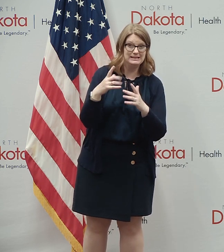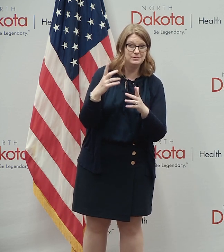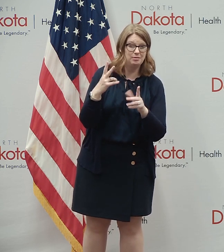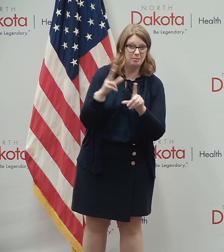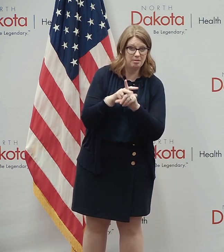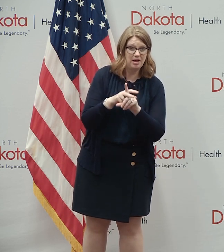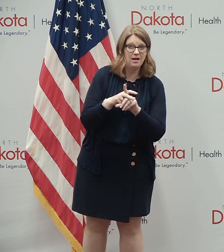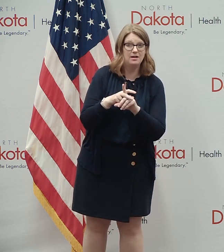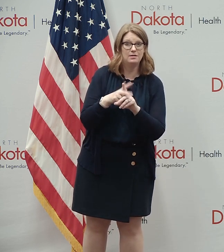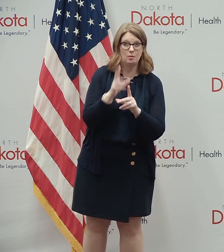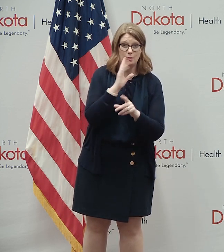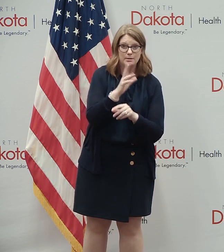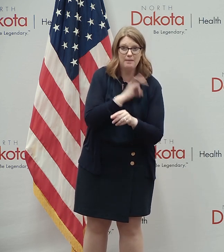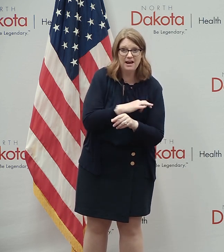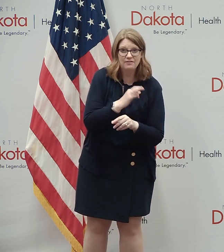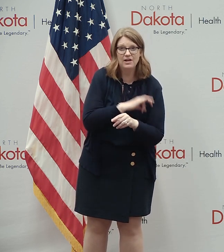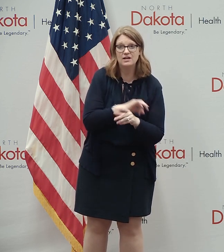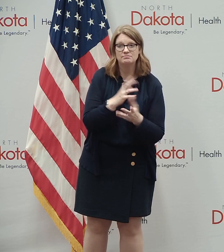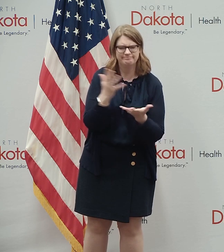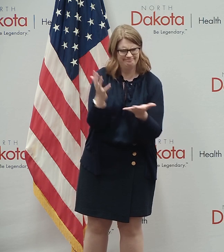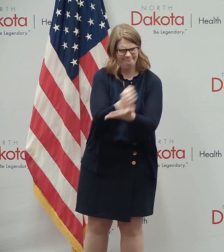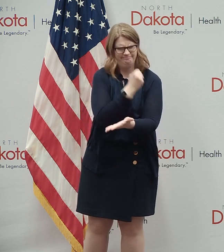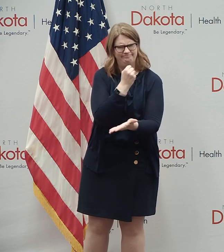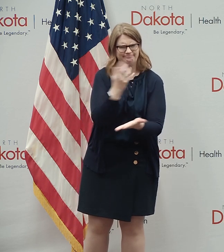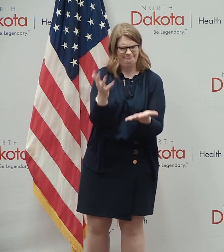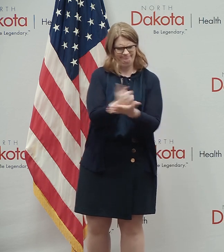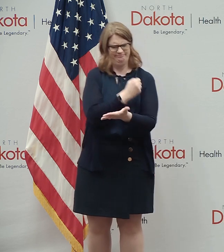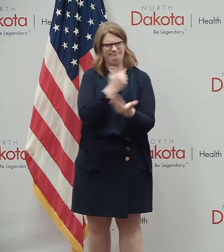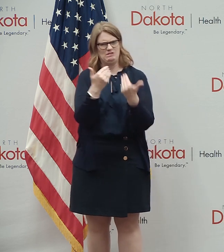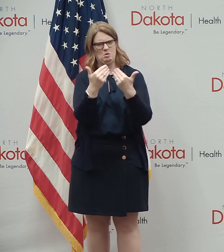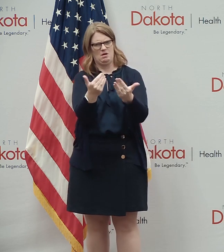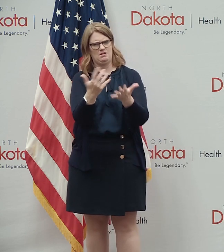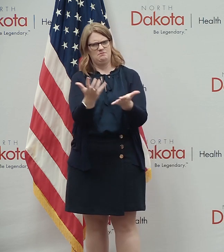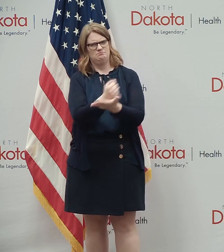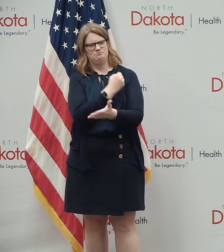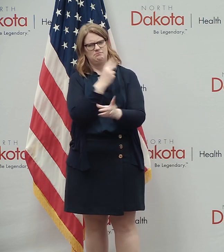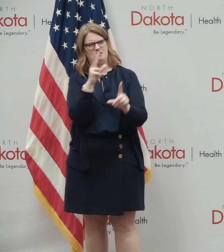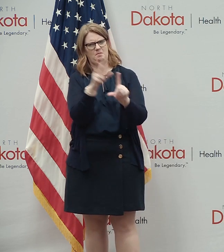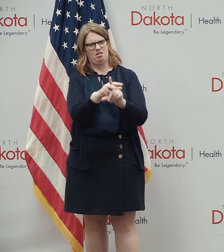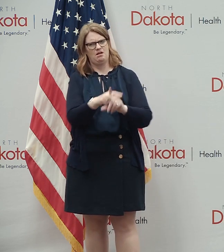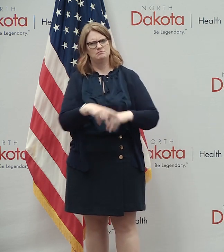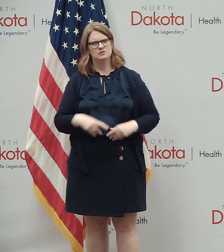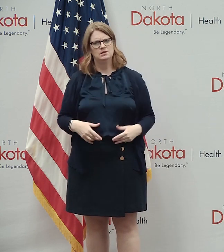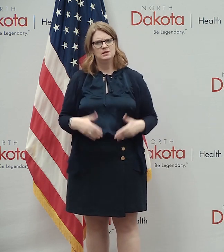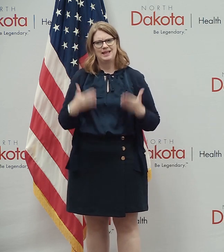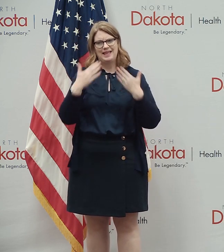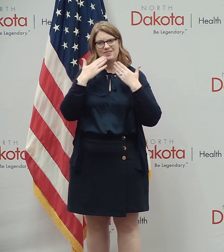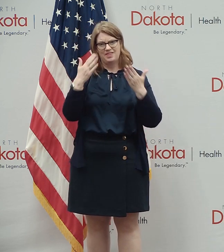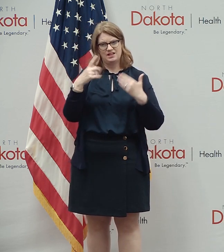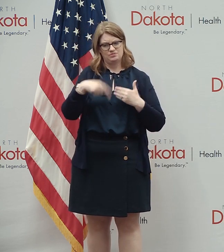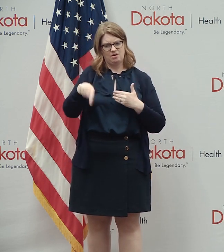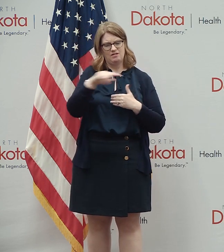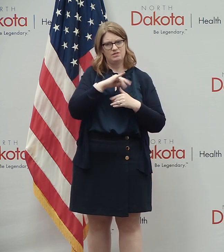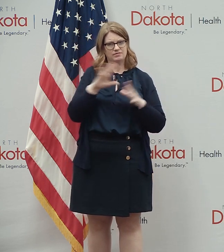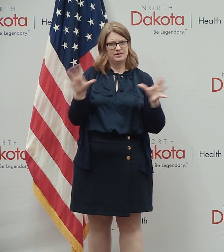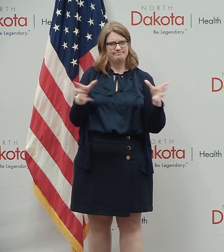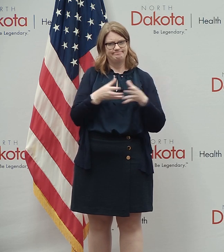this opportunity with this extension to June 15th to apply. And again, thanks to everybody who pulled that together.